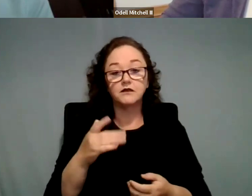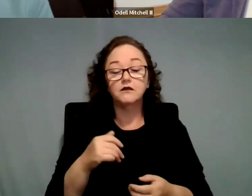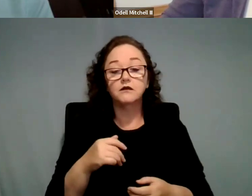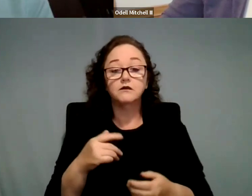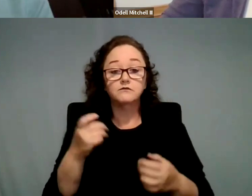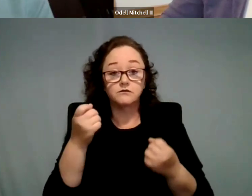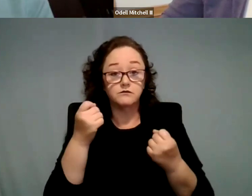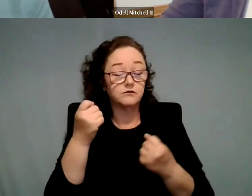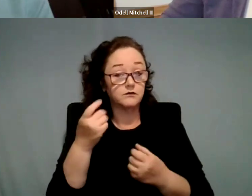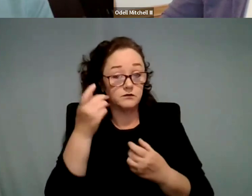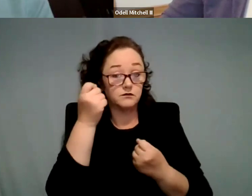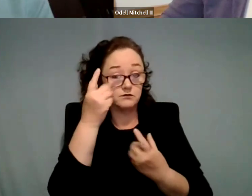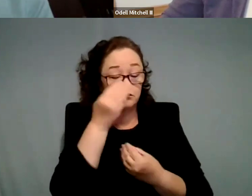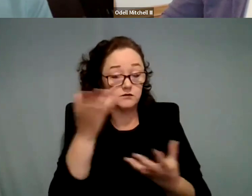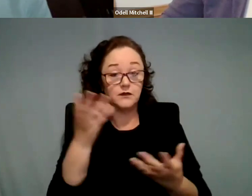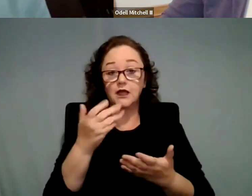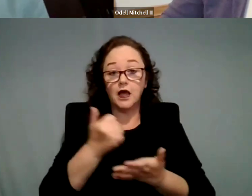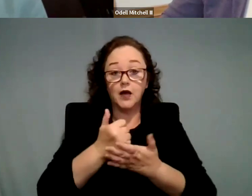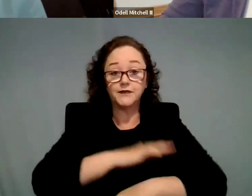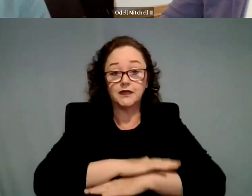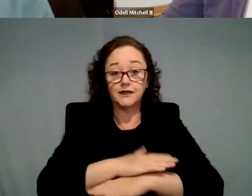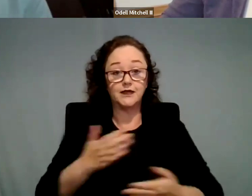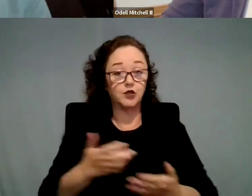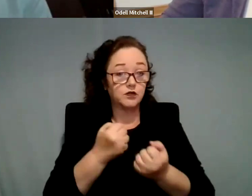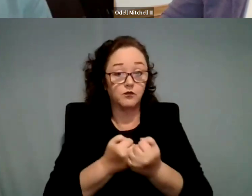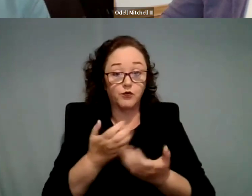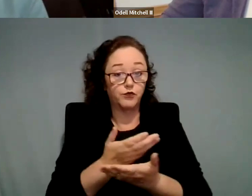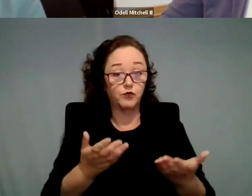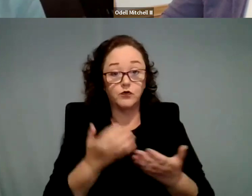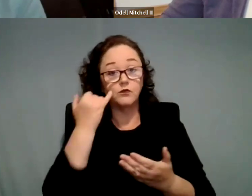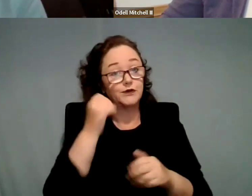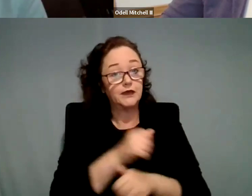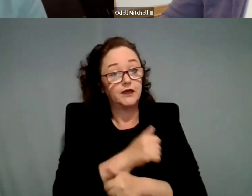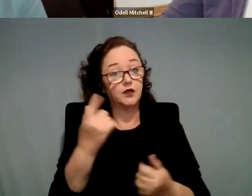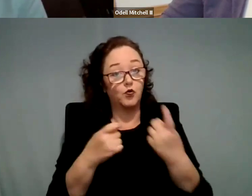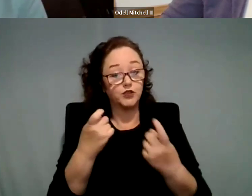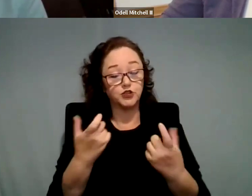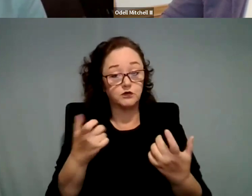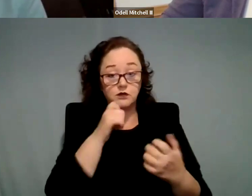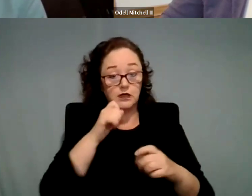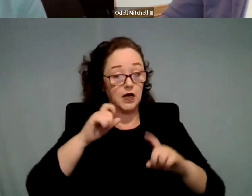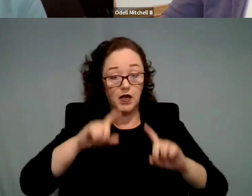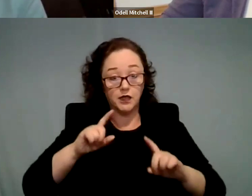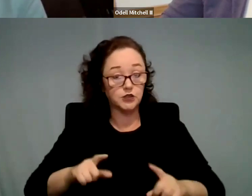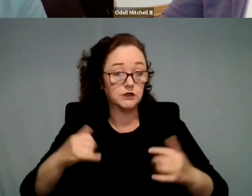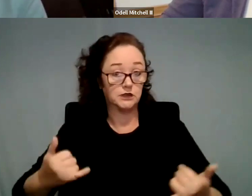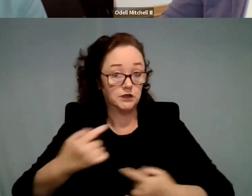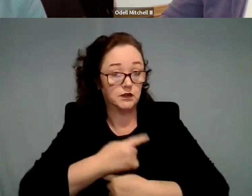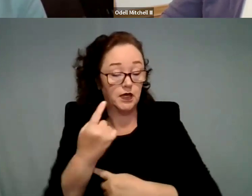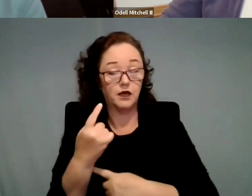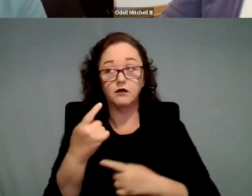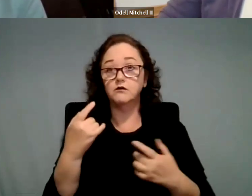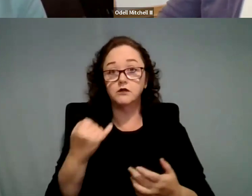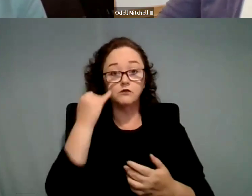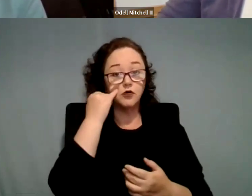to support you. And so if there are questions that we didn't answer today, if there are particular aspects of contracts